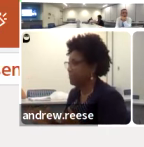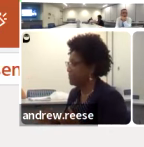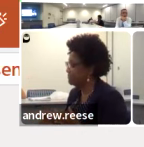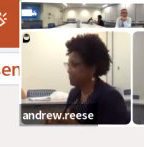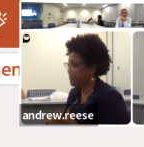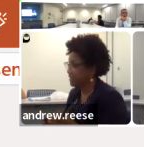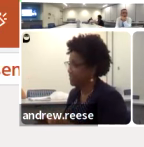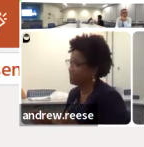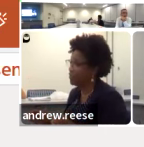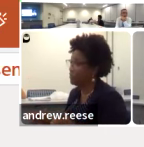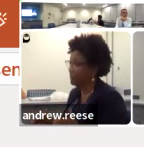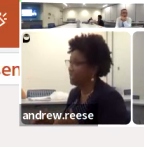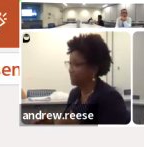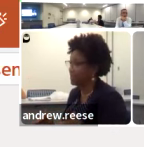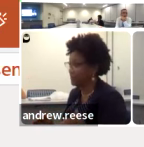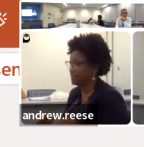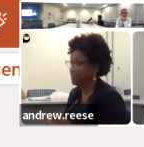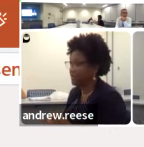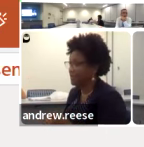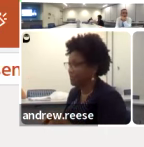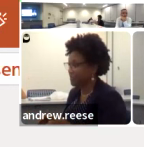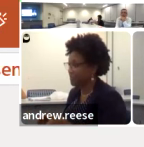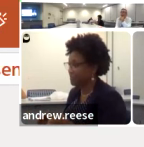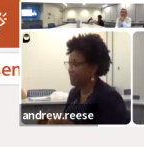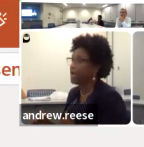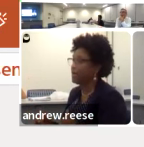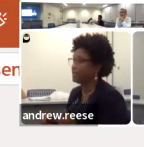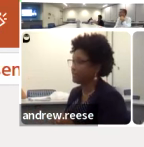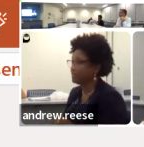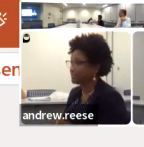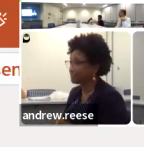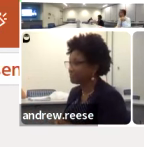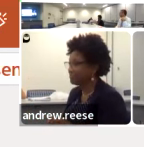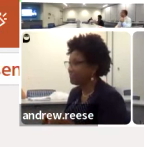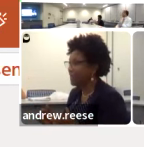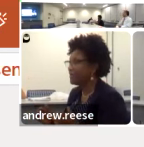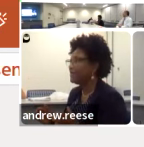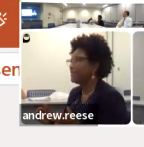Some people, they just don't want to be disclosed because,